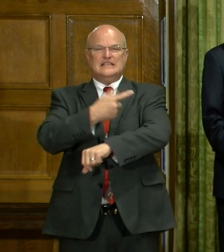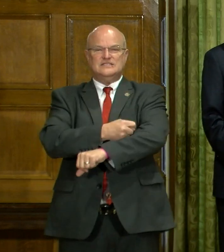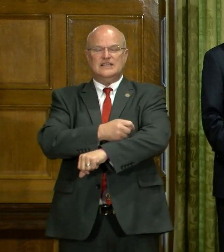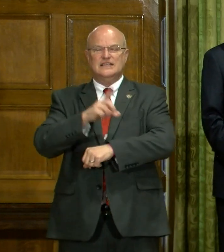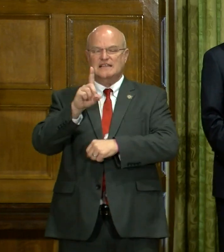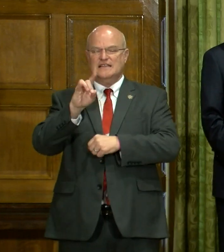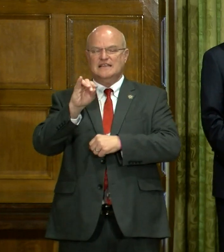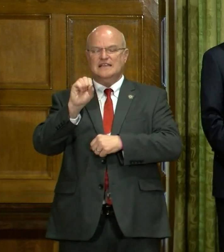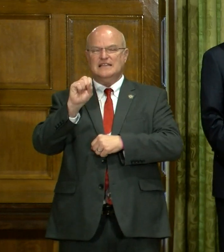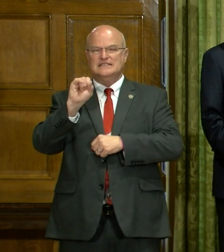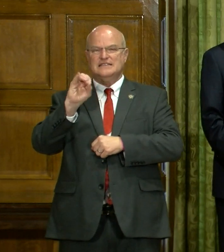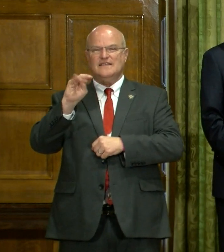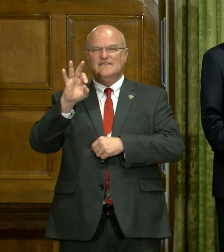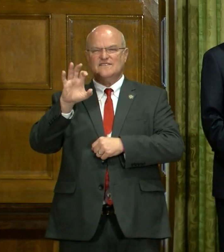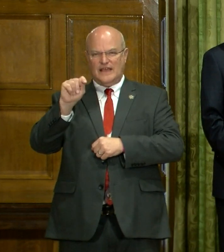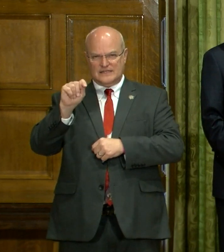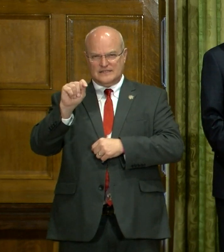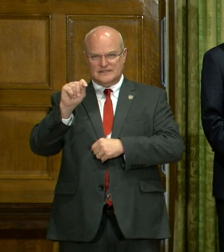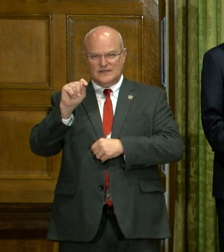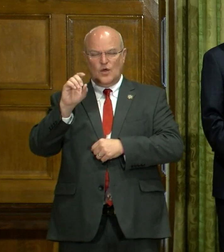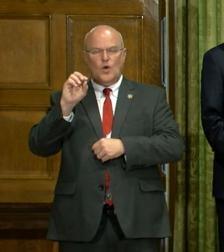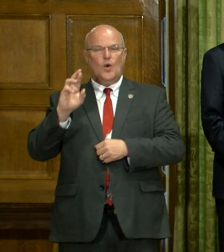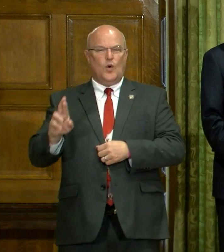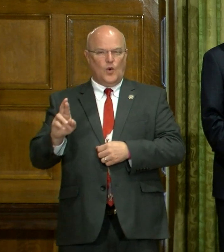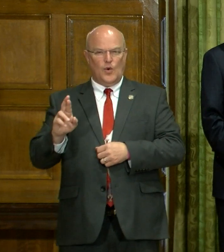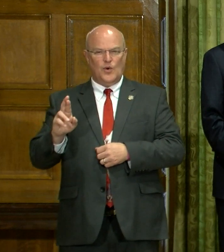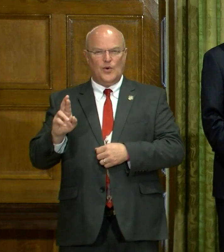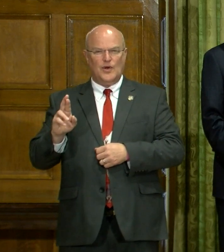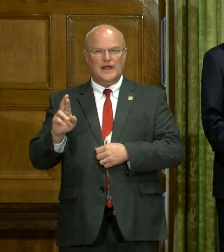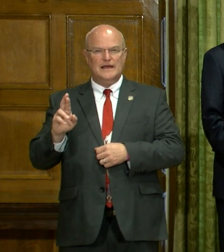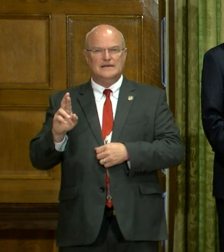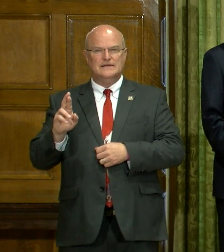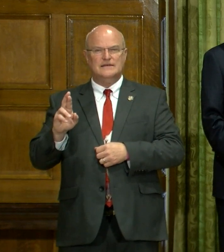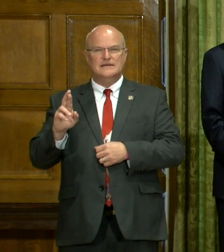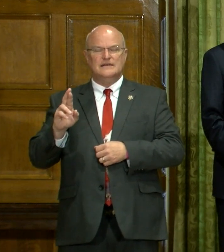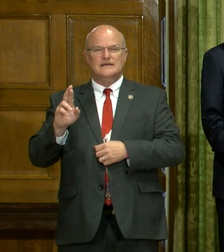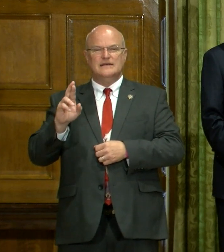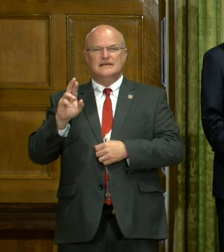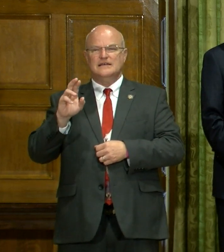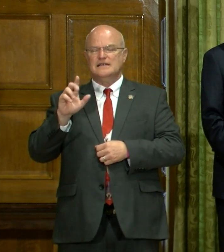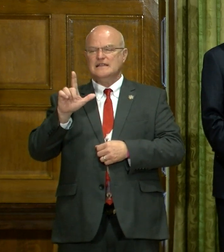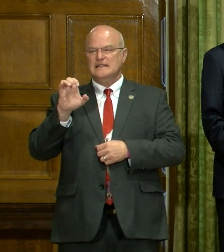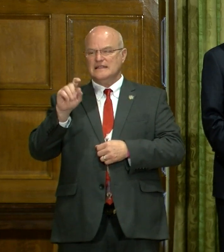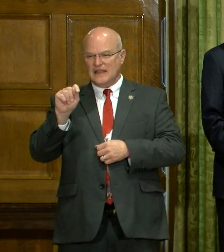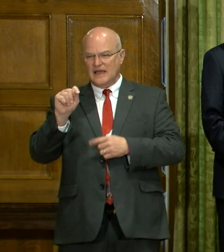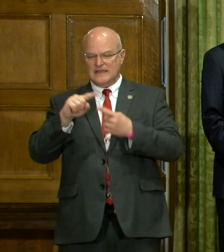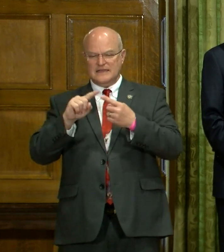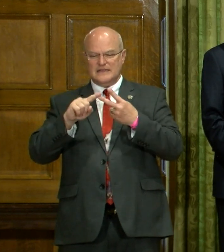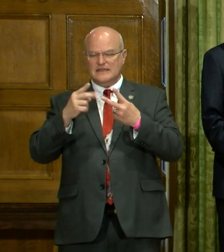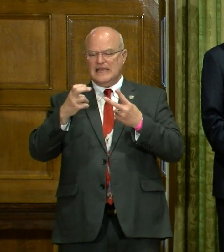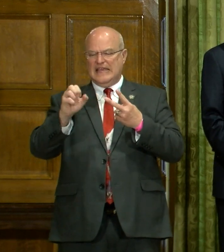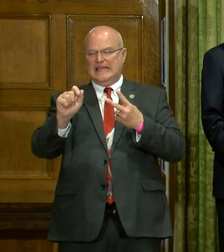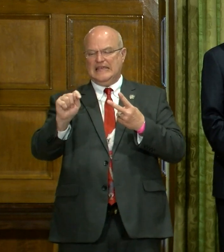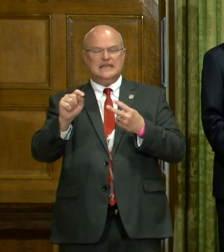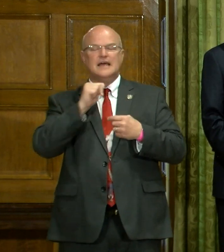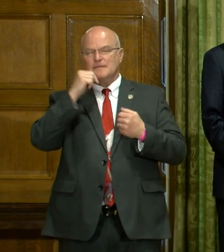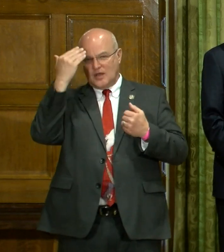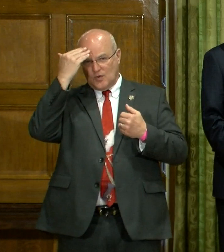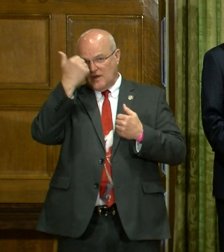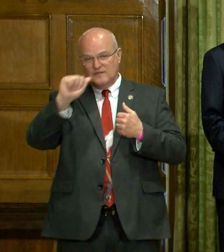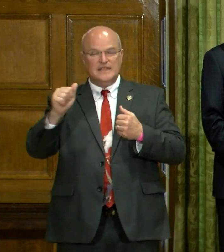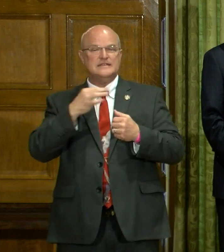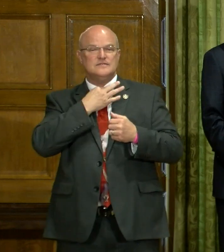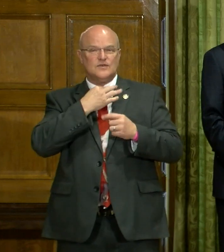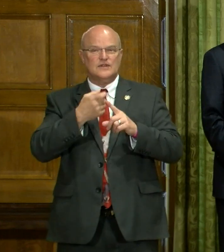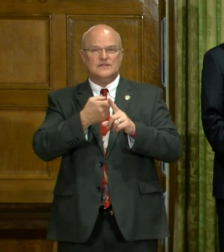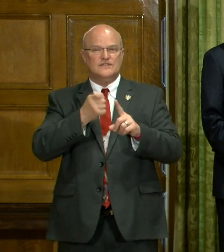injecting disinfectants or light or heat, and I'm not aware of any